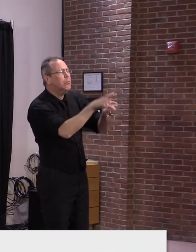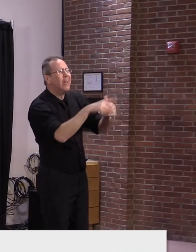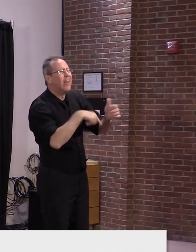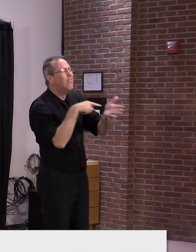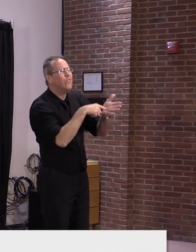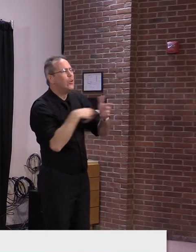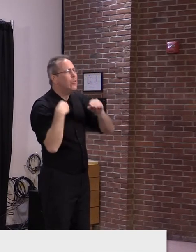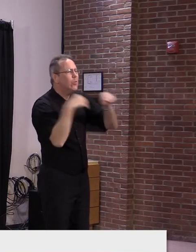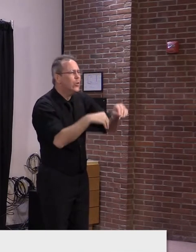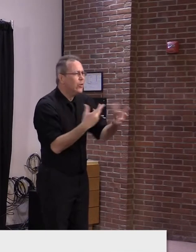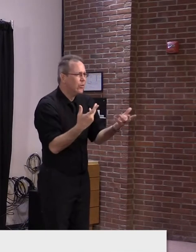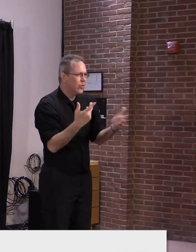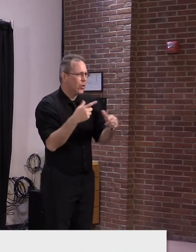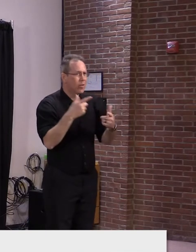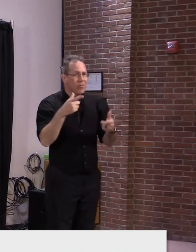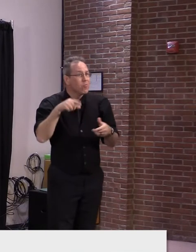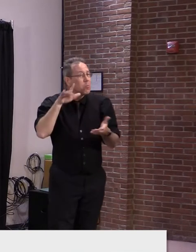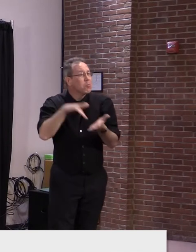workforce.